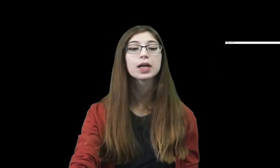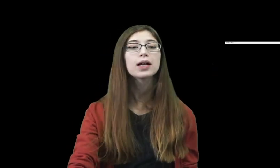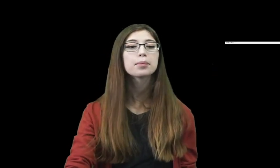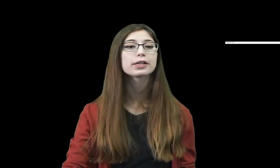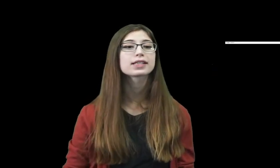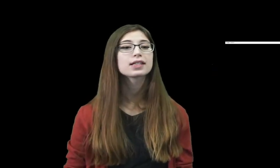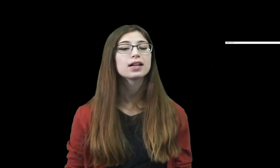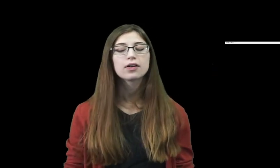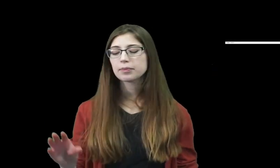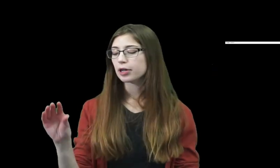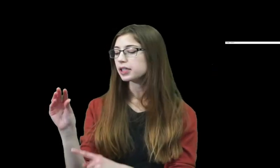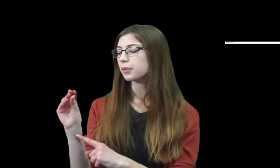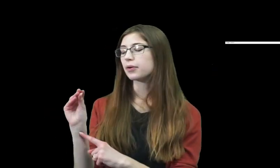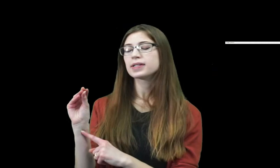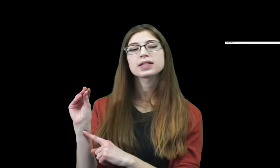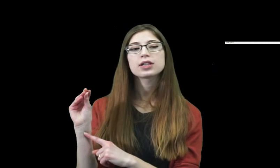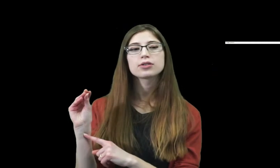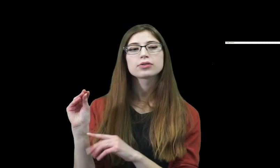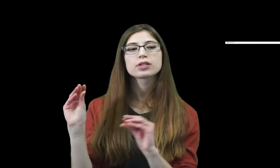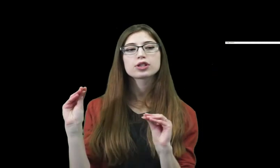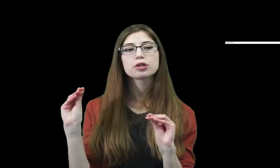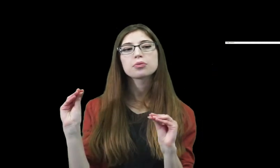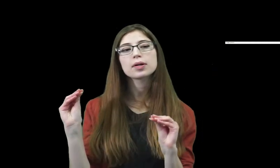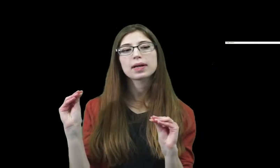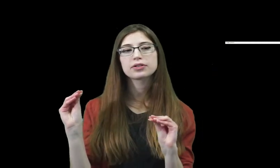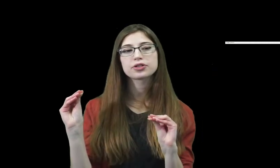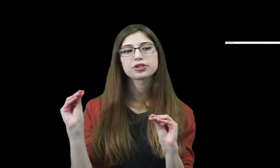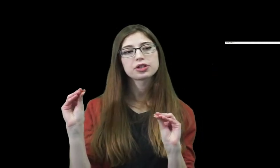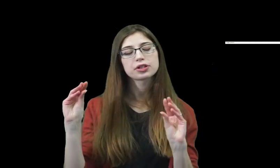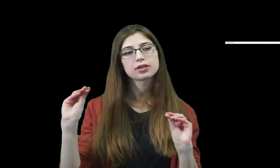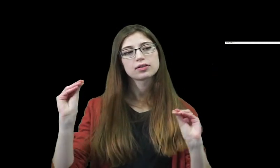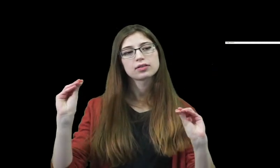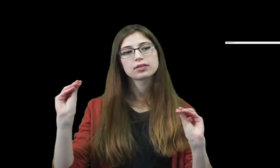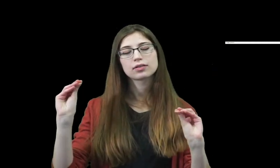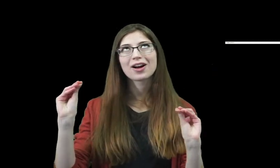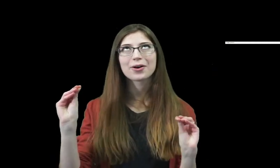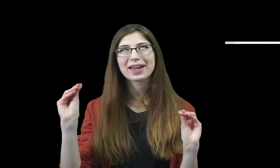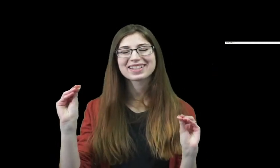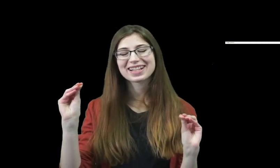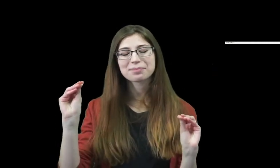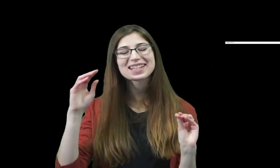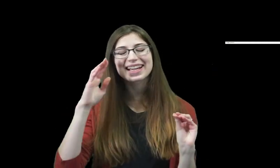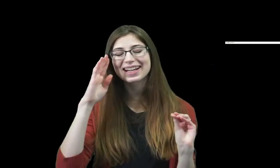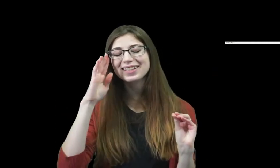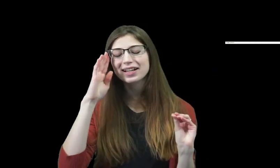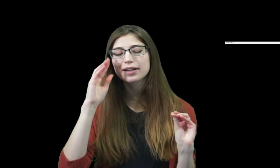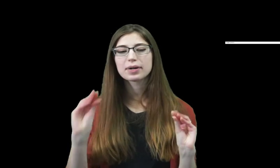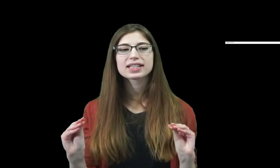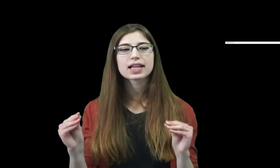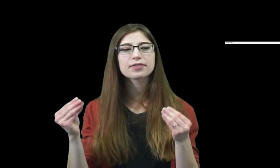Put. For put, you are going to use two pinch O hand shapes again, but instead of these